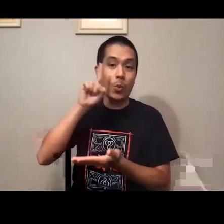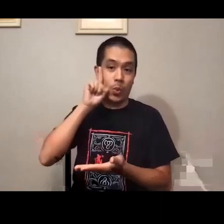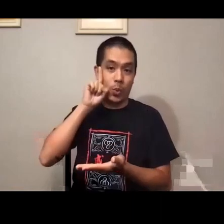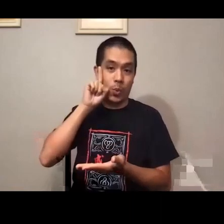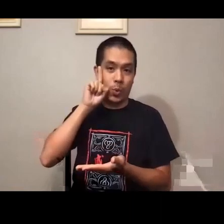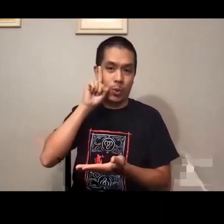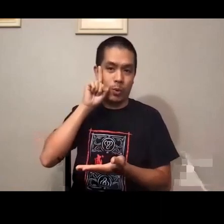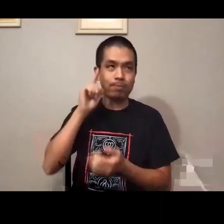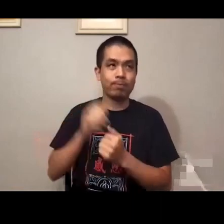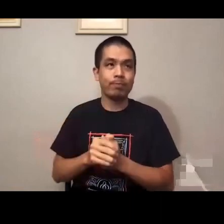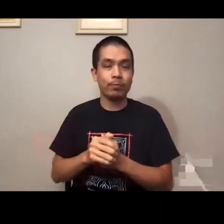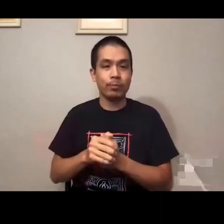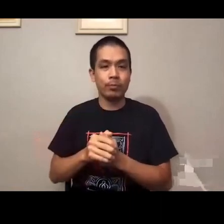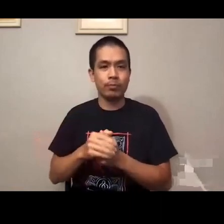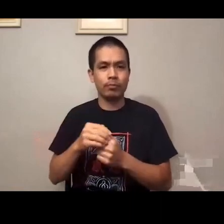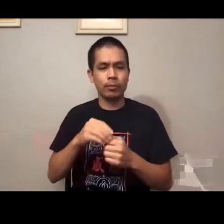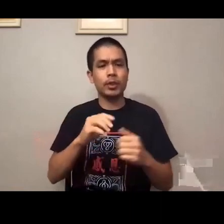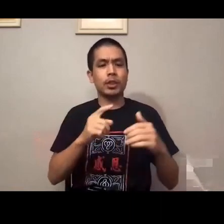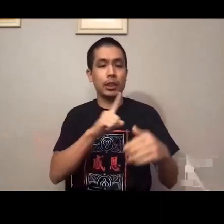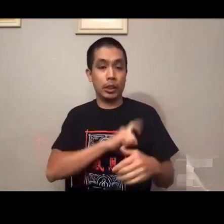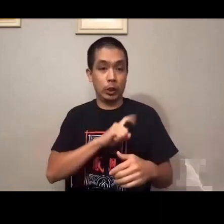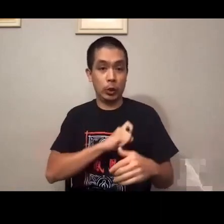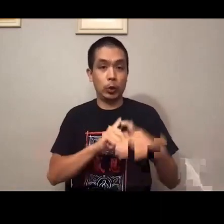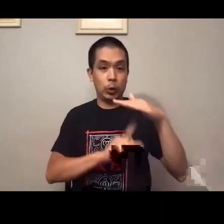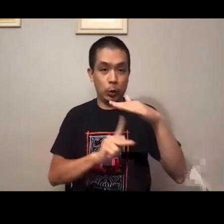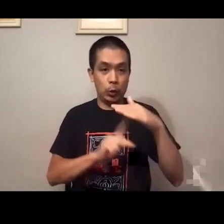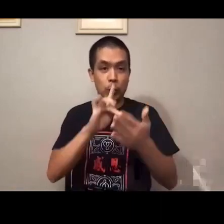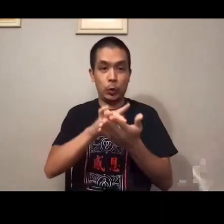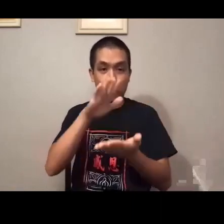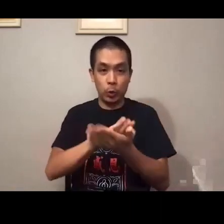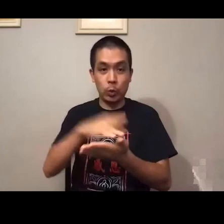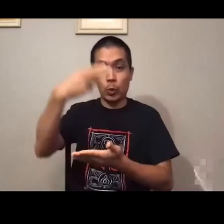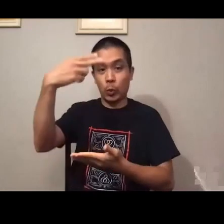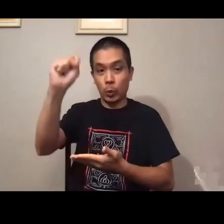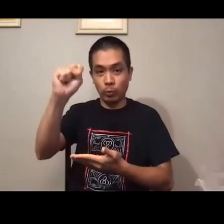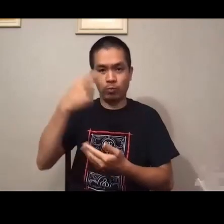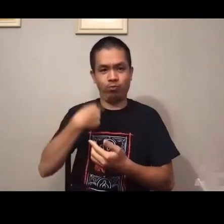So here I have been to MSAD, the School for the Deaf in Minnesota,